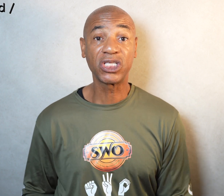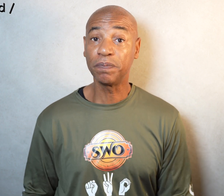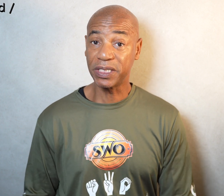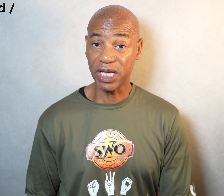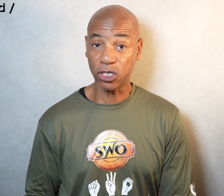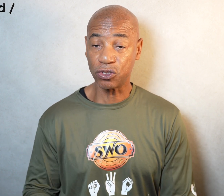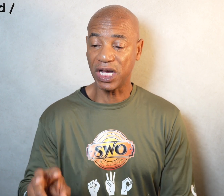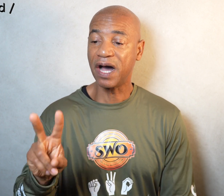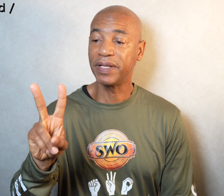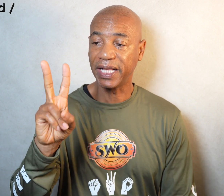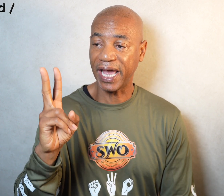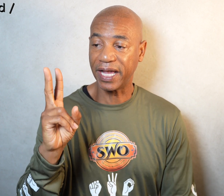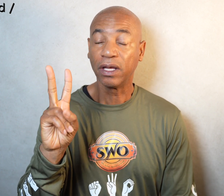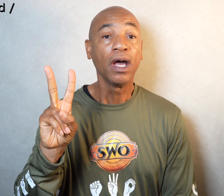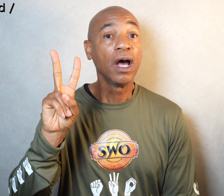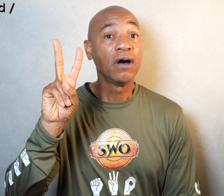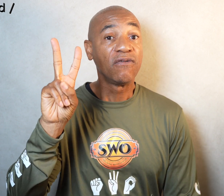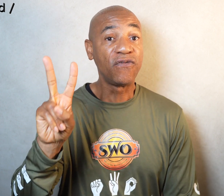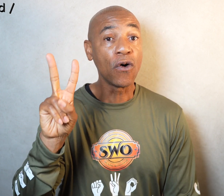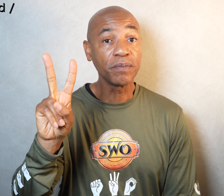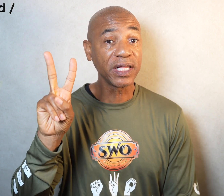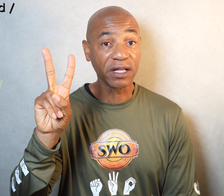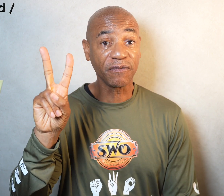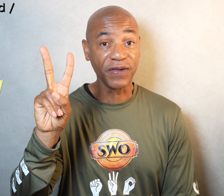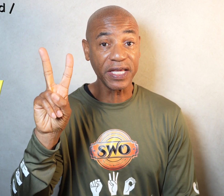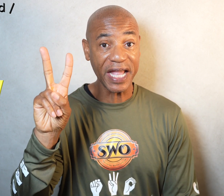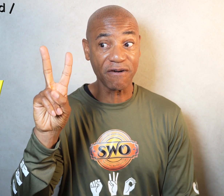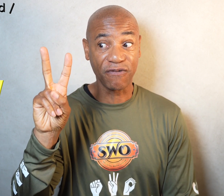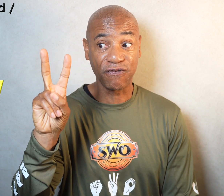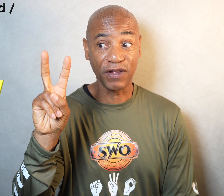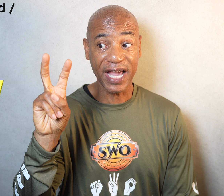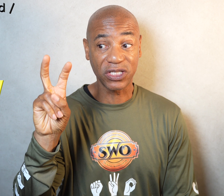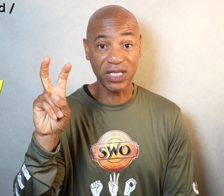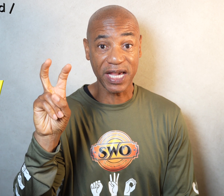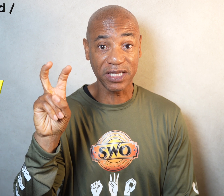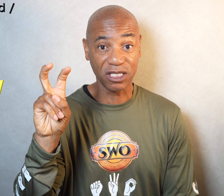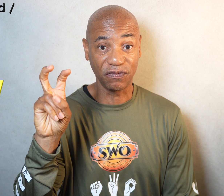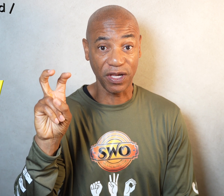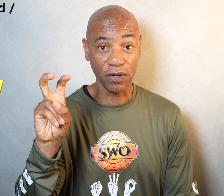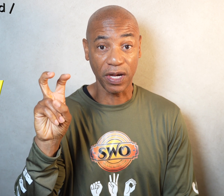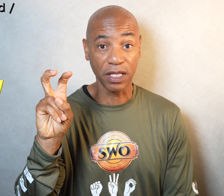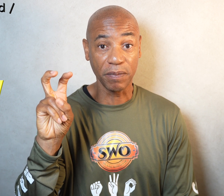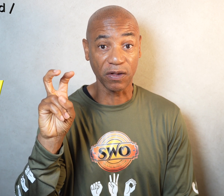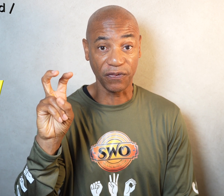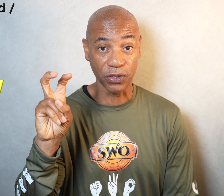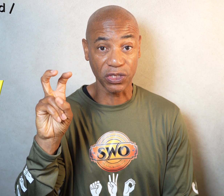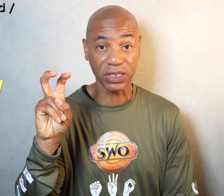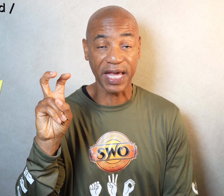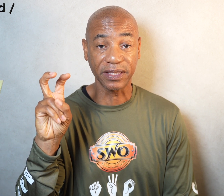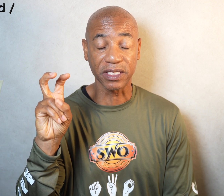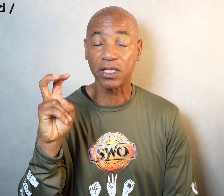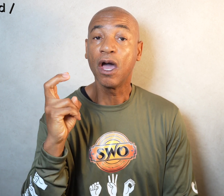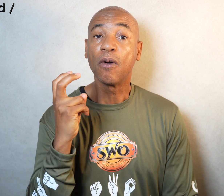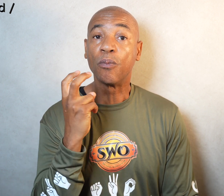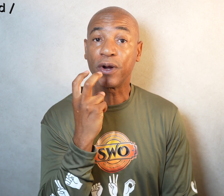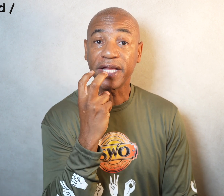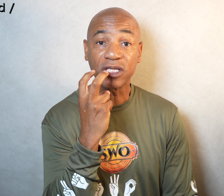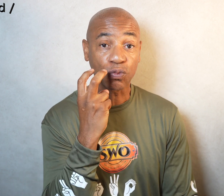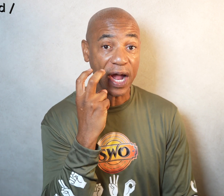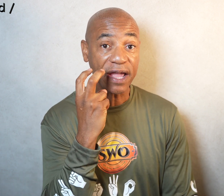simply take your dominant hand, form the letter V, now flex the index finger and the middle finger just like this. Bring this right in